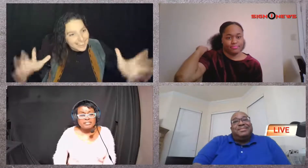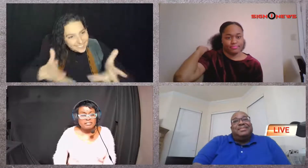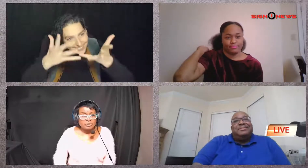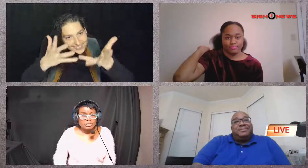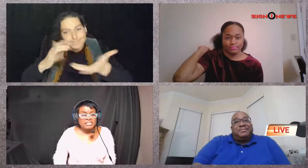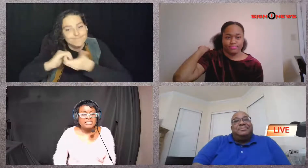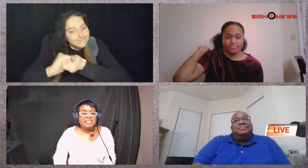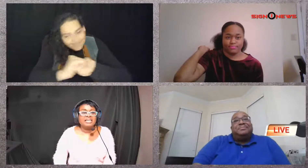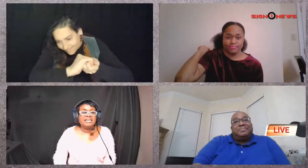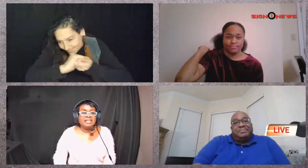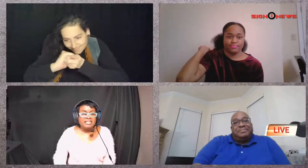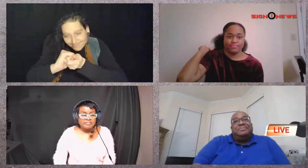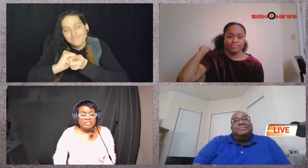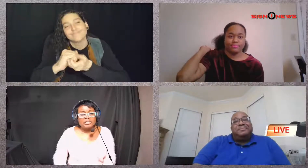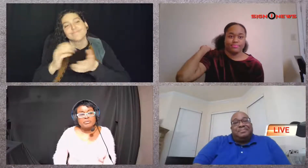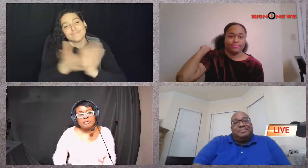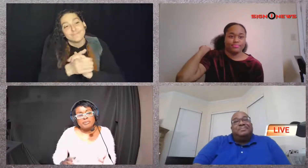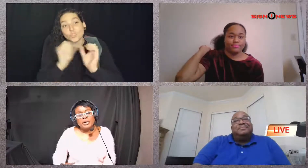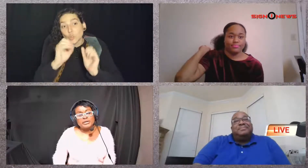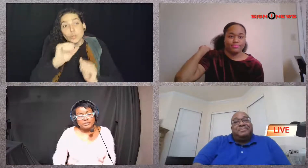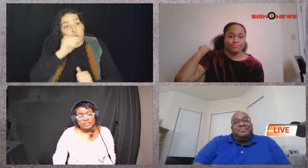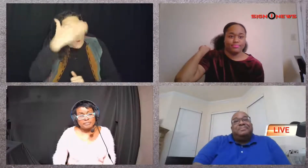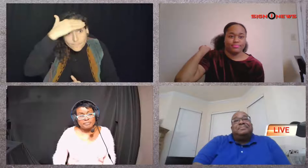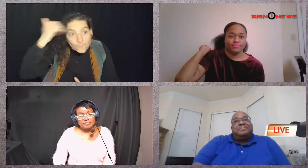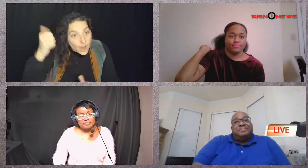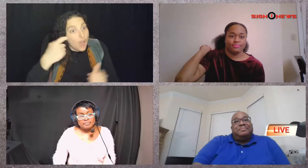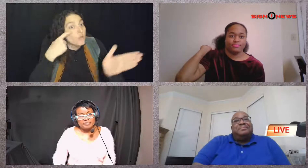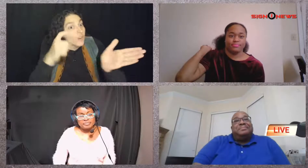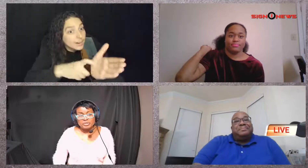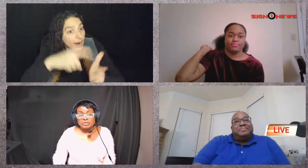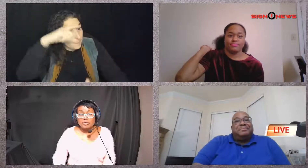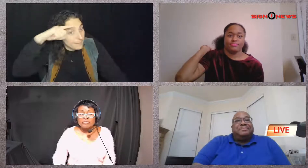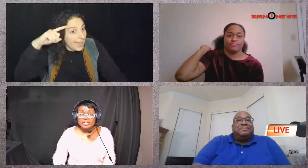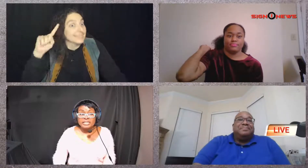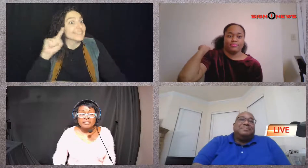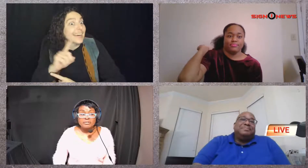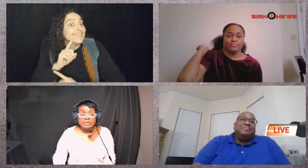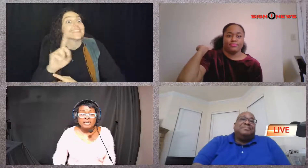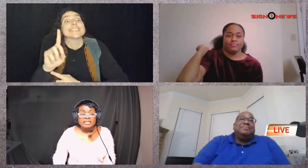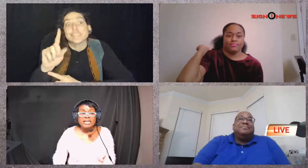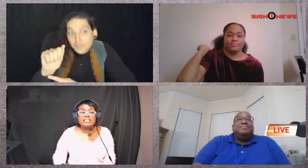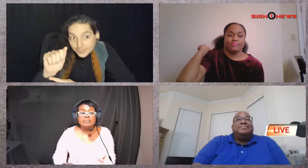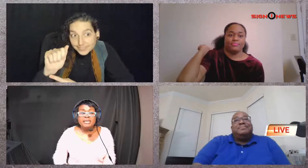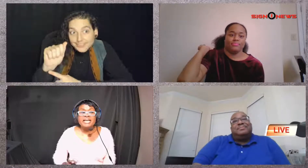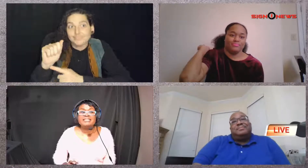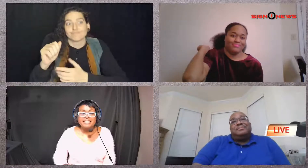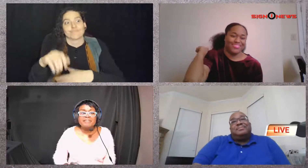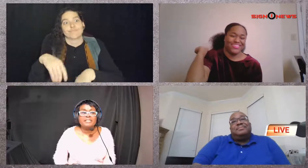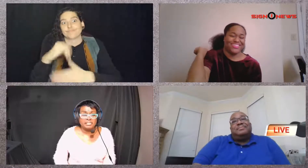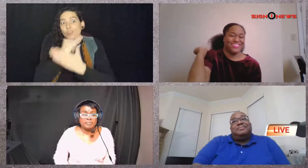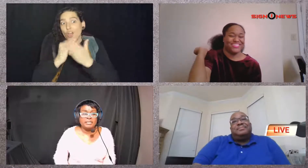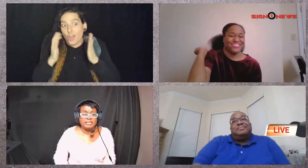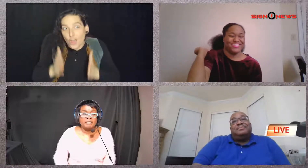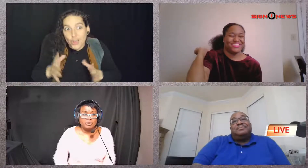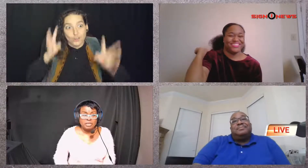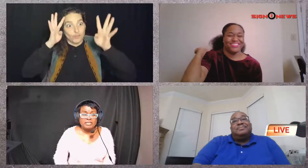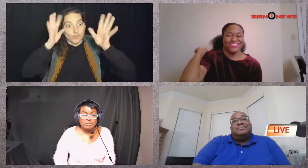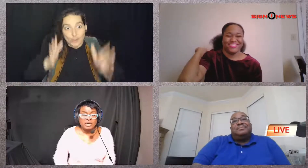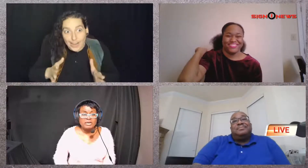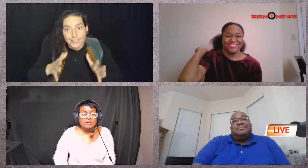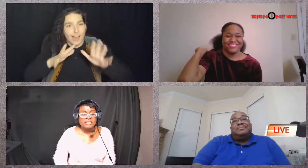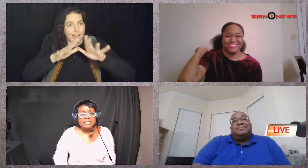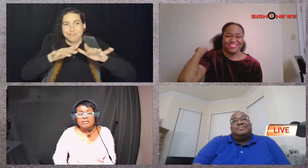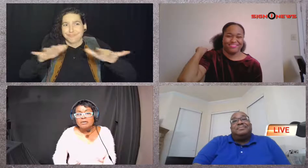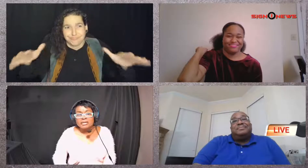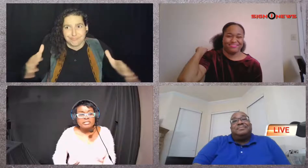can find solutions and lift each other up in partnership. So don't forget to recognize the Black deaf disability community